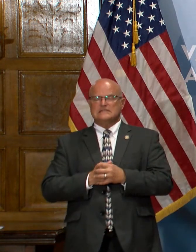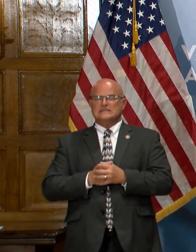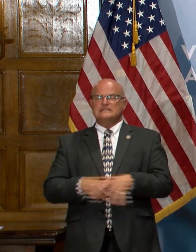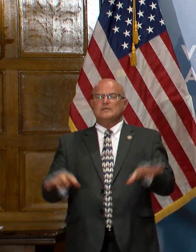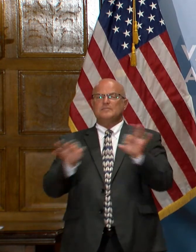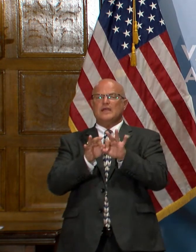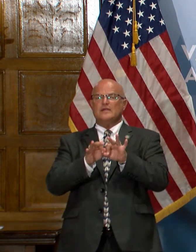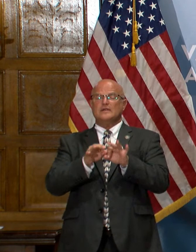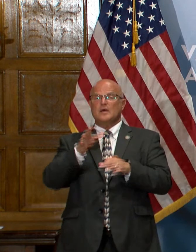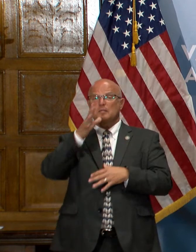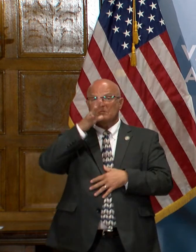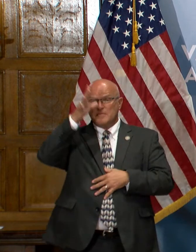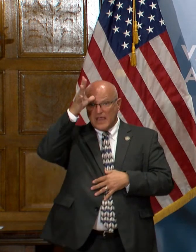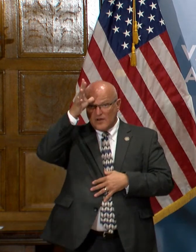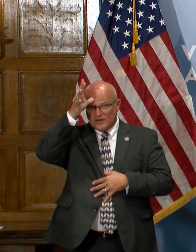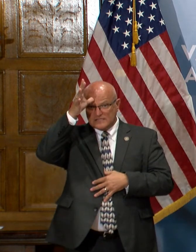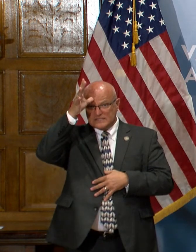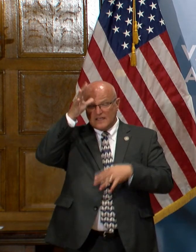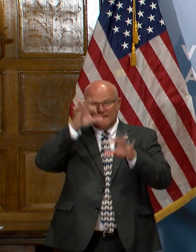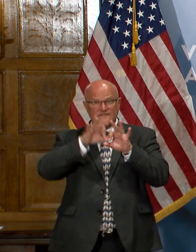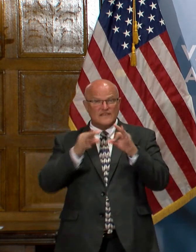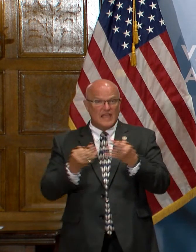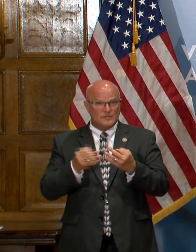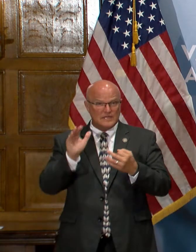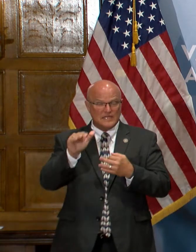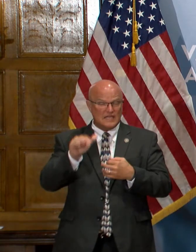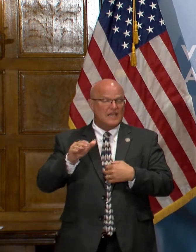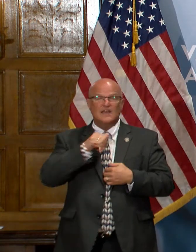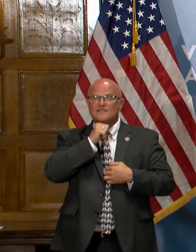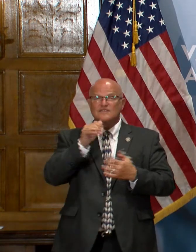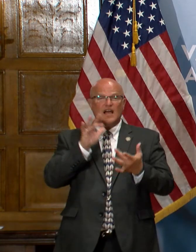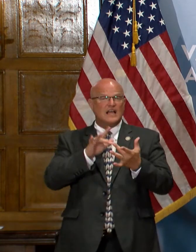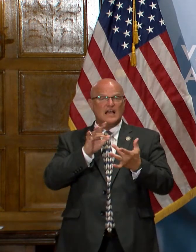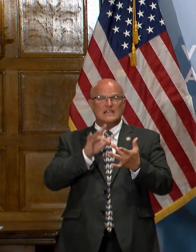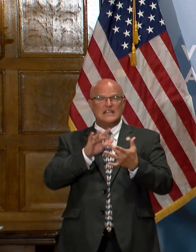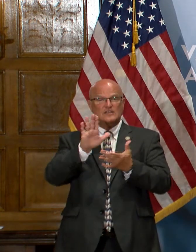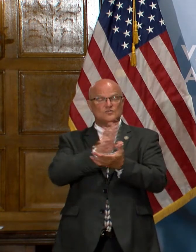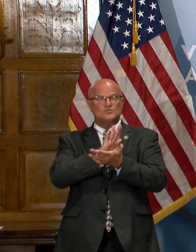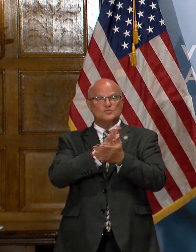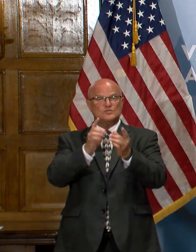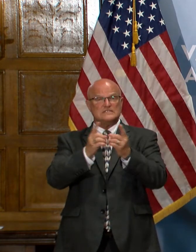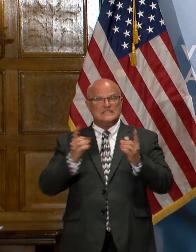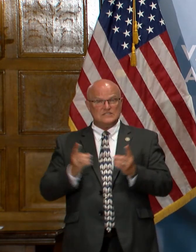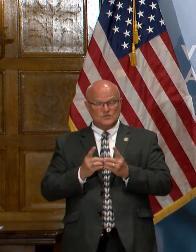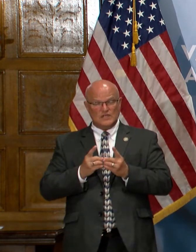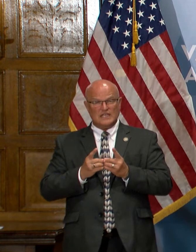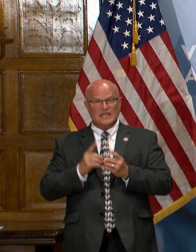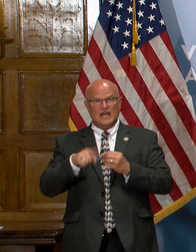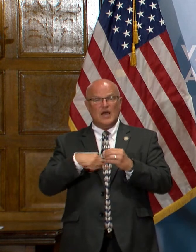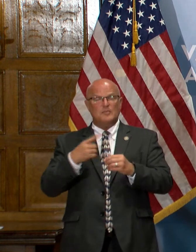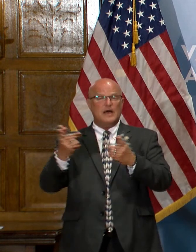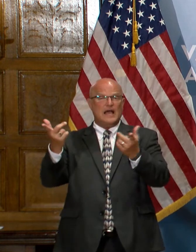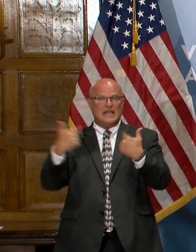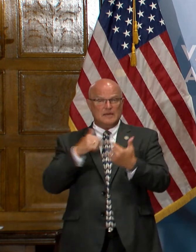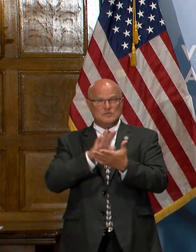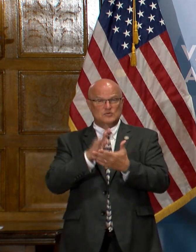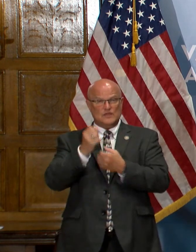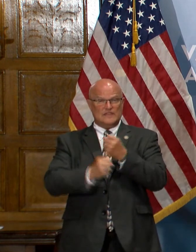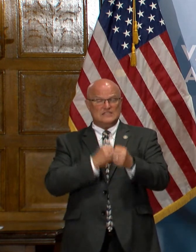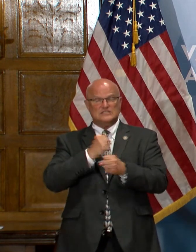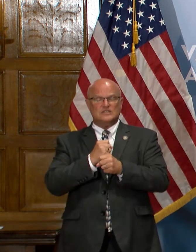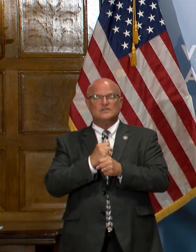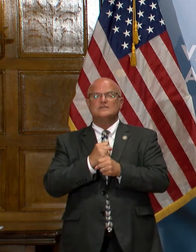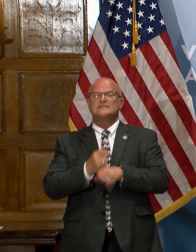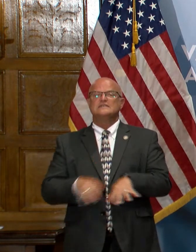So parents, caregivers, family members out there, if you have not contacted your school district about coming to school this year, that